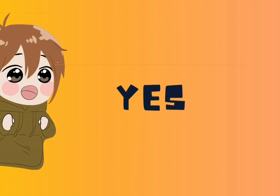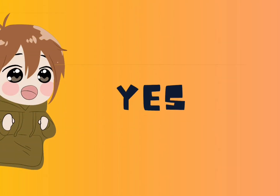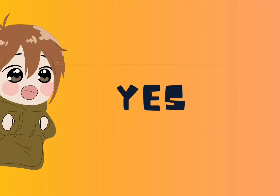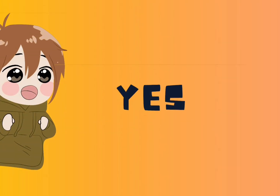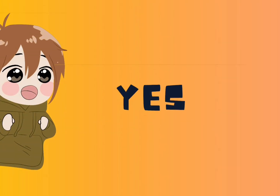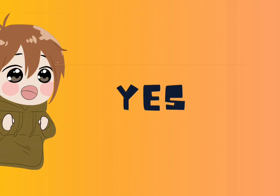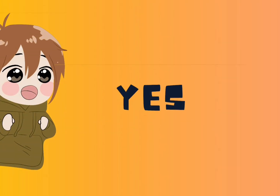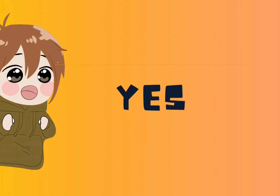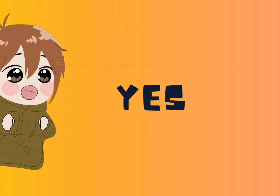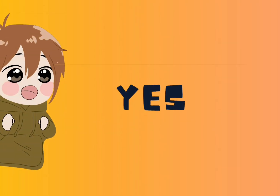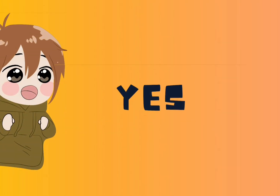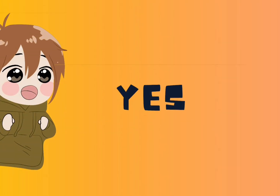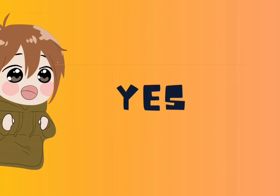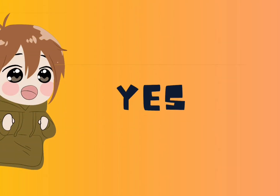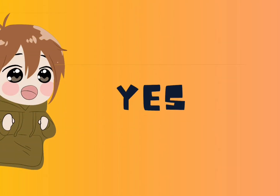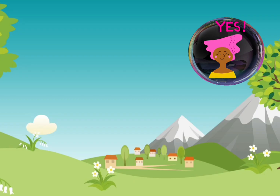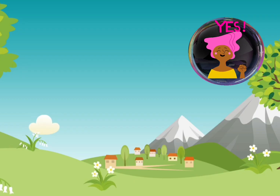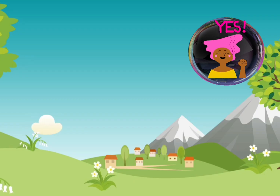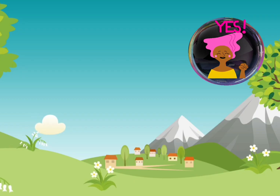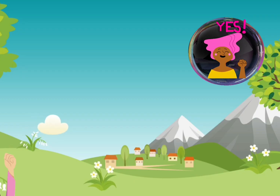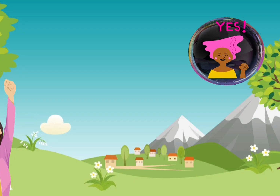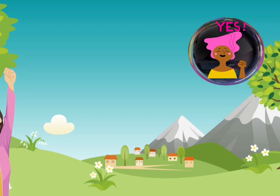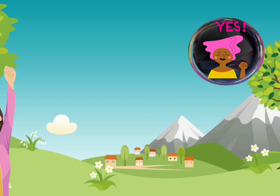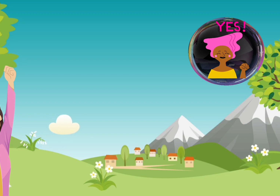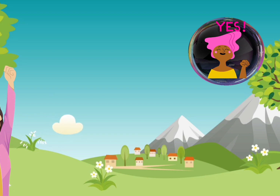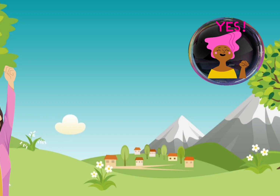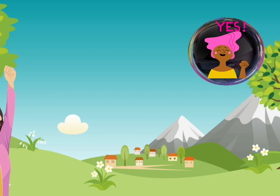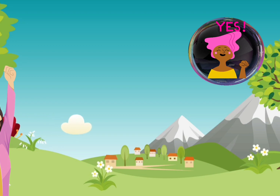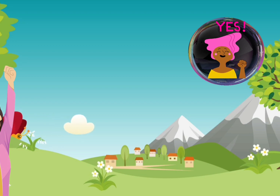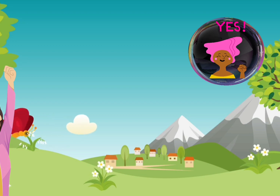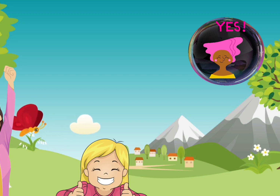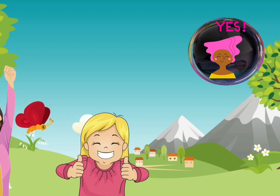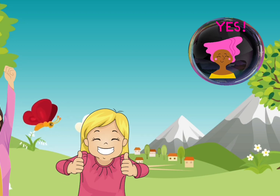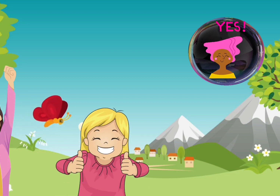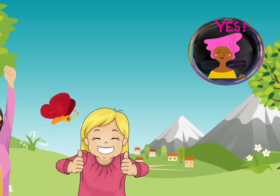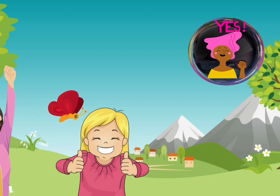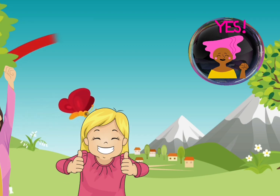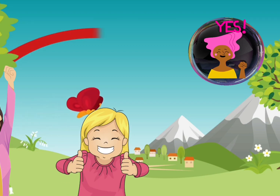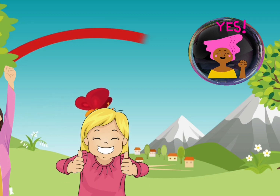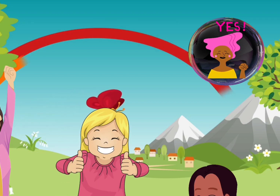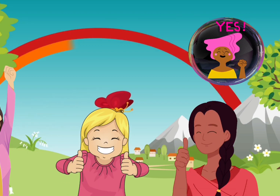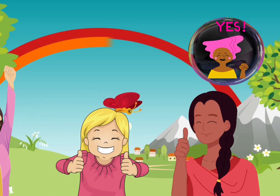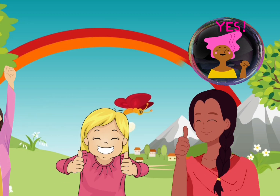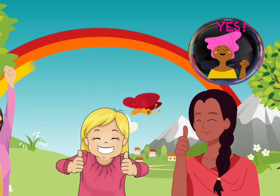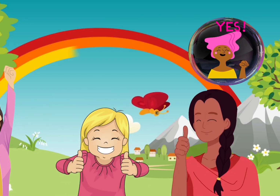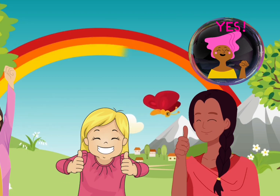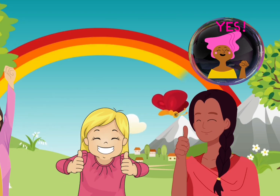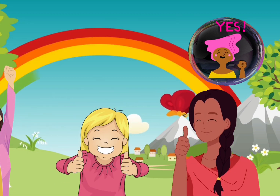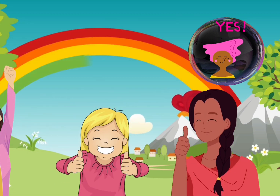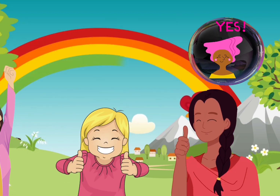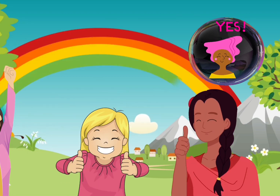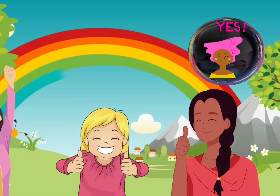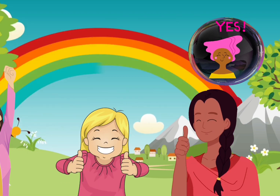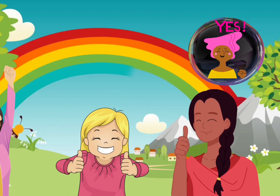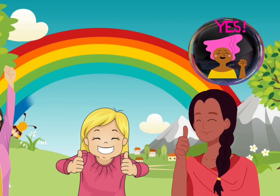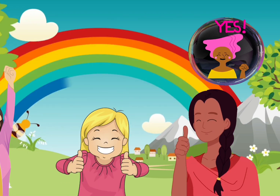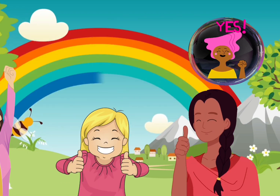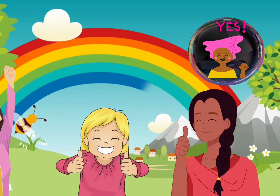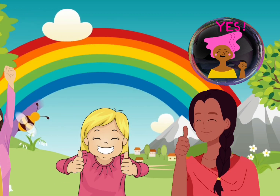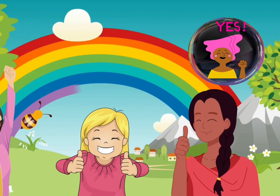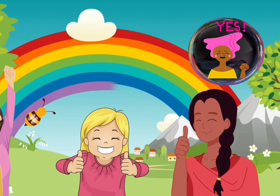Now let's say yes. Yes. When you are asked a question and you agree, you say